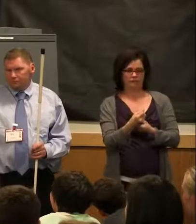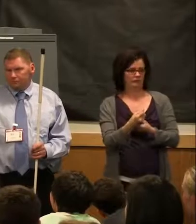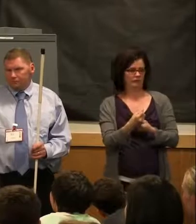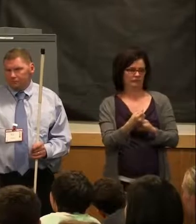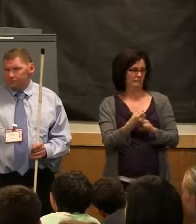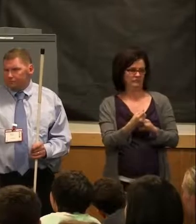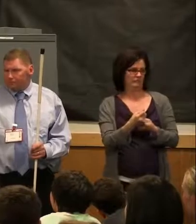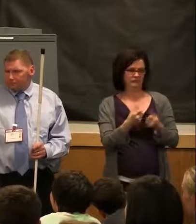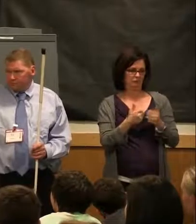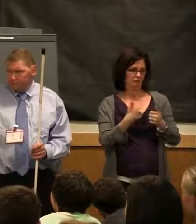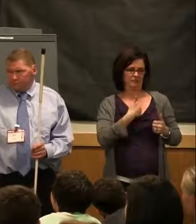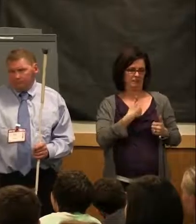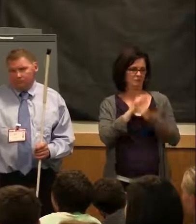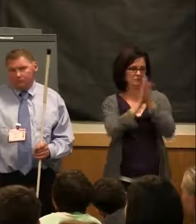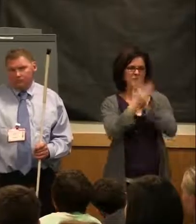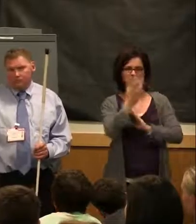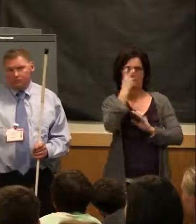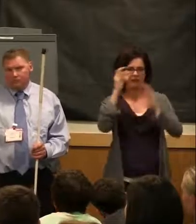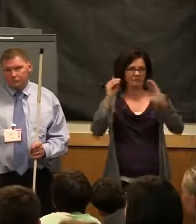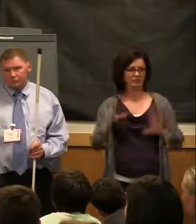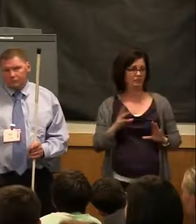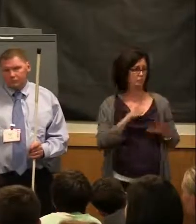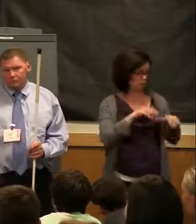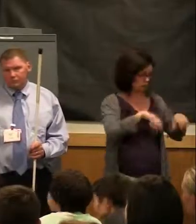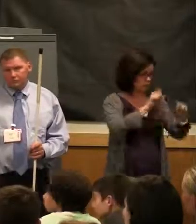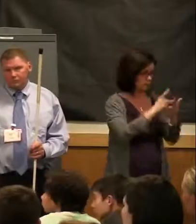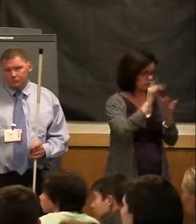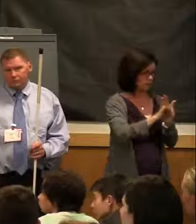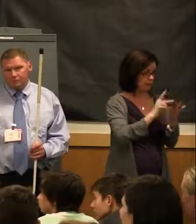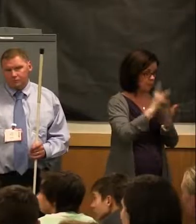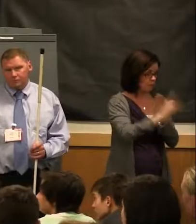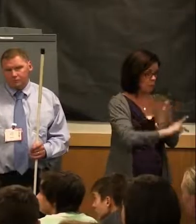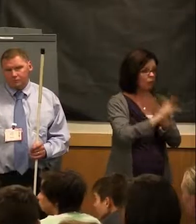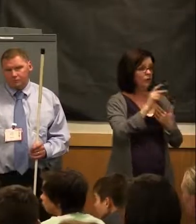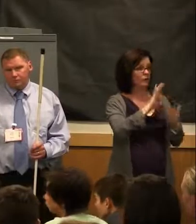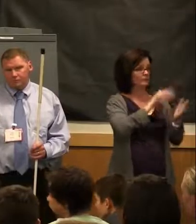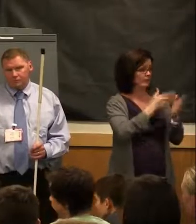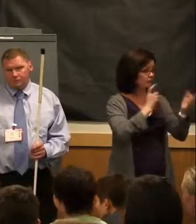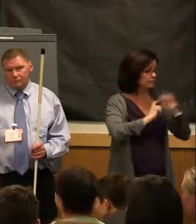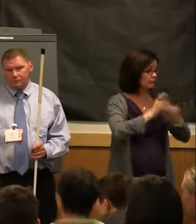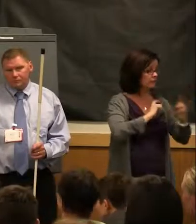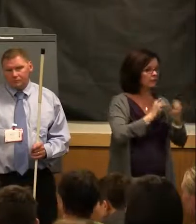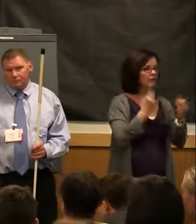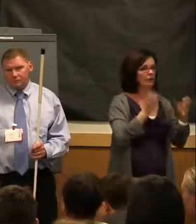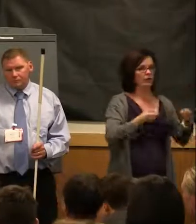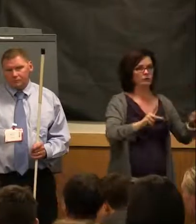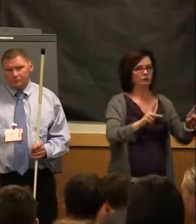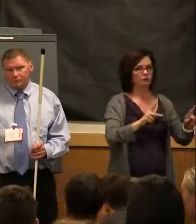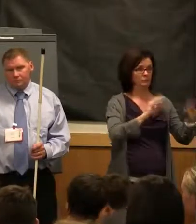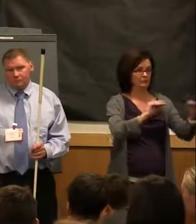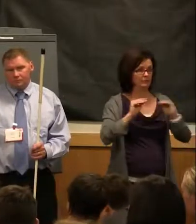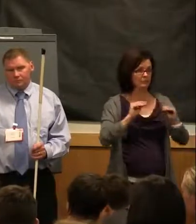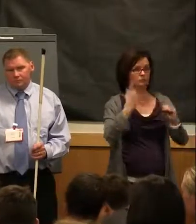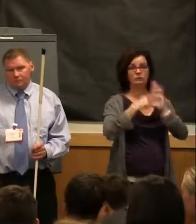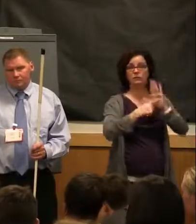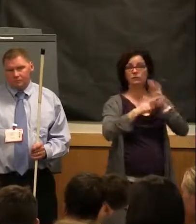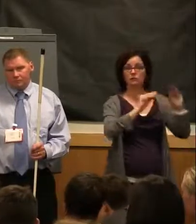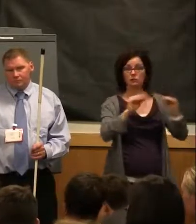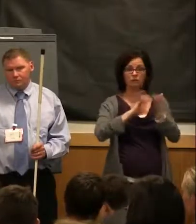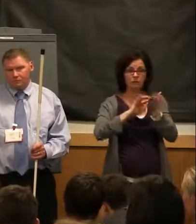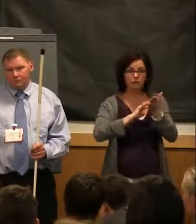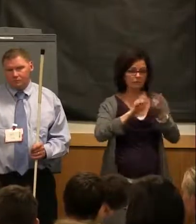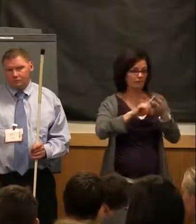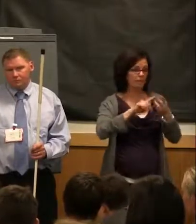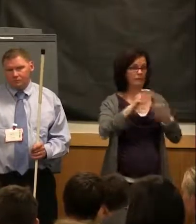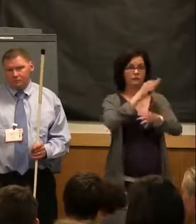teacher. And the center gave me plenty of opportunities to actually teach. I taught Braille. I